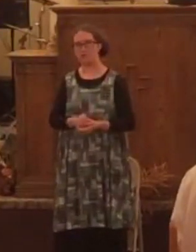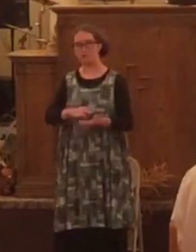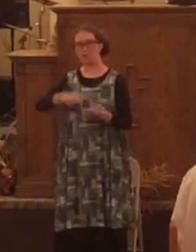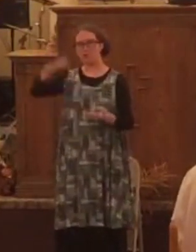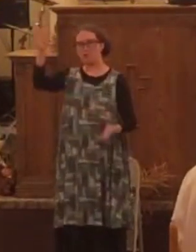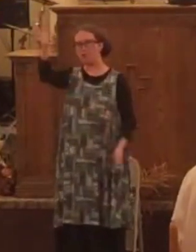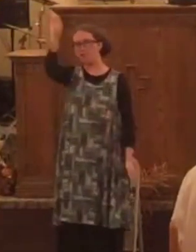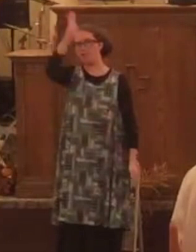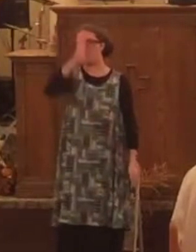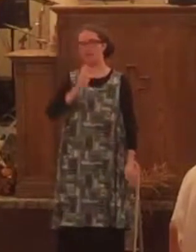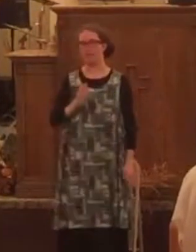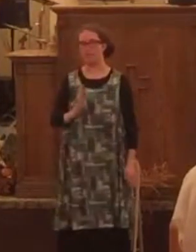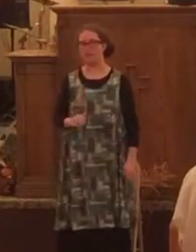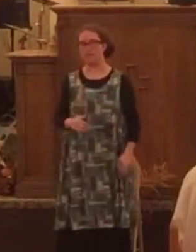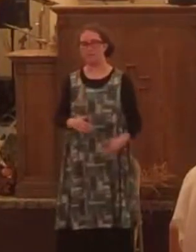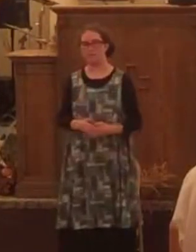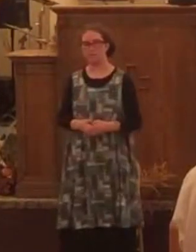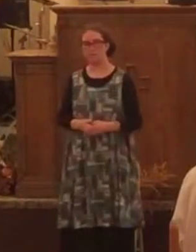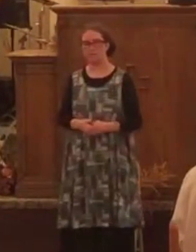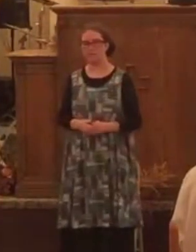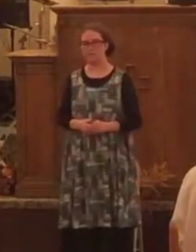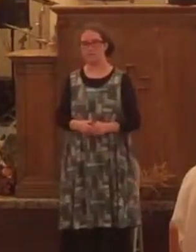God.